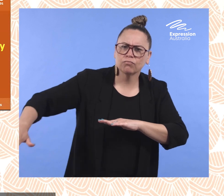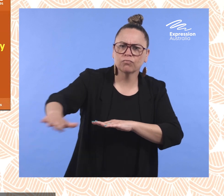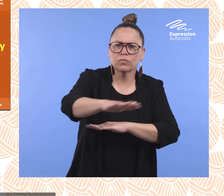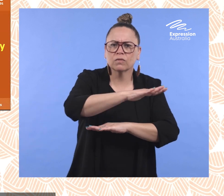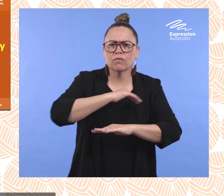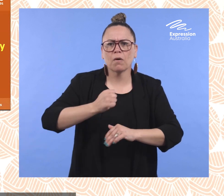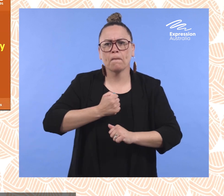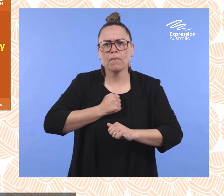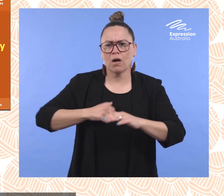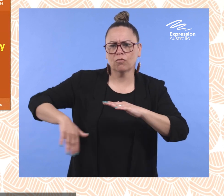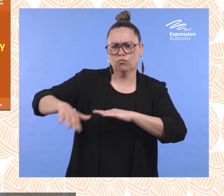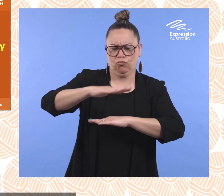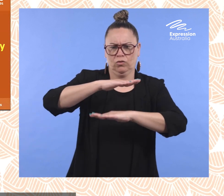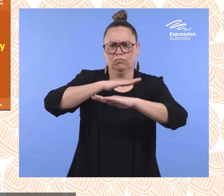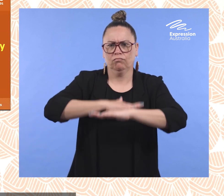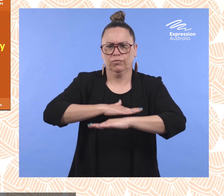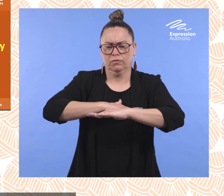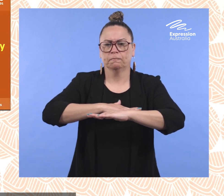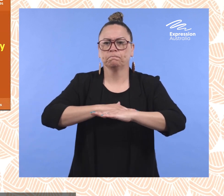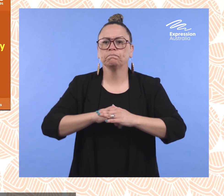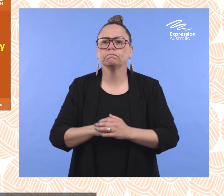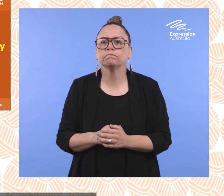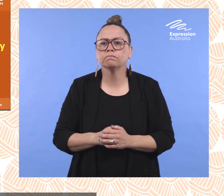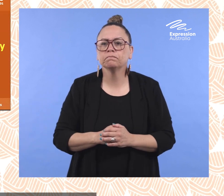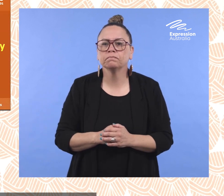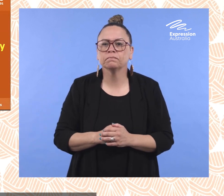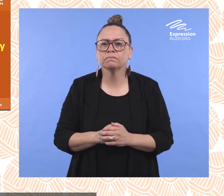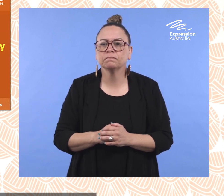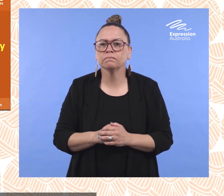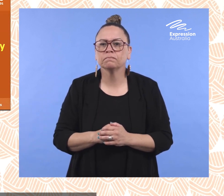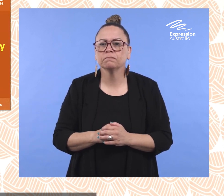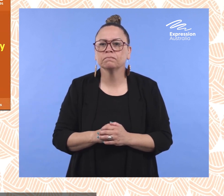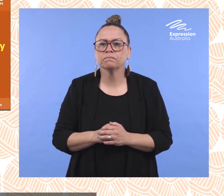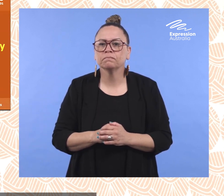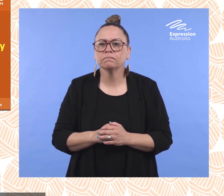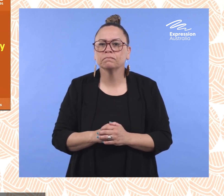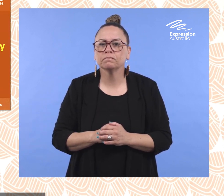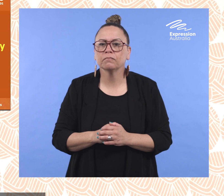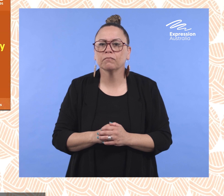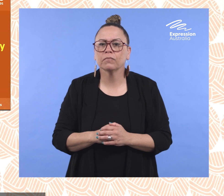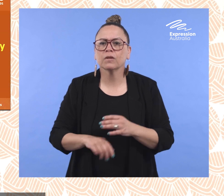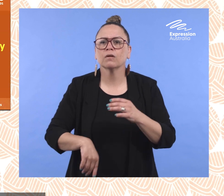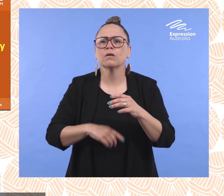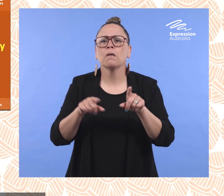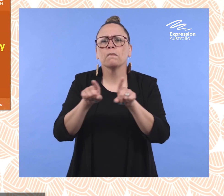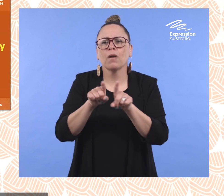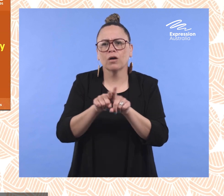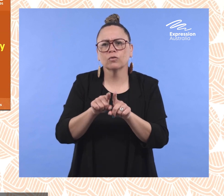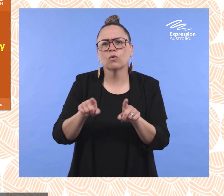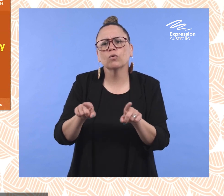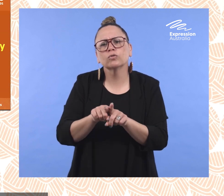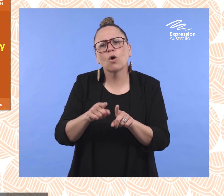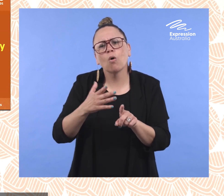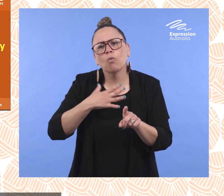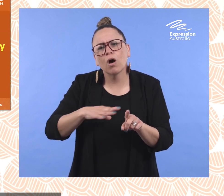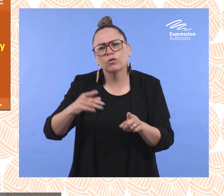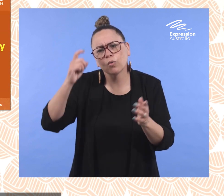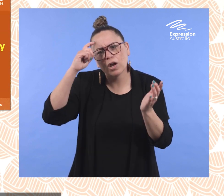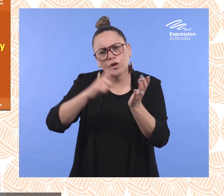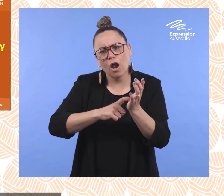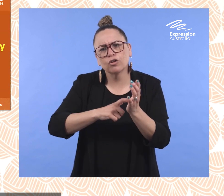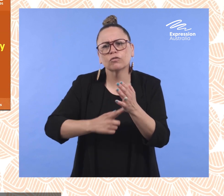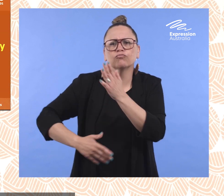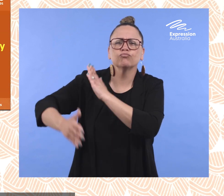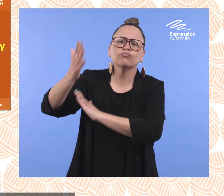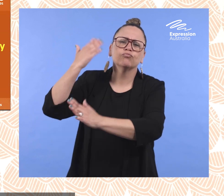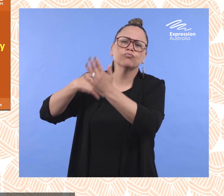who are the Wadi people of the Darawal Nation. And Nungaman Ladi Amburani Buru is acknowledging traditional owners right